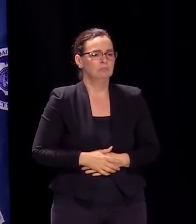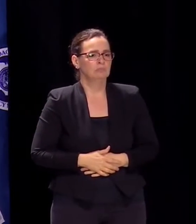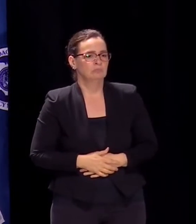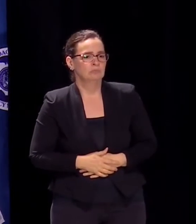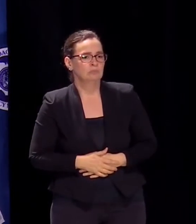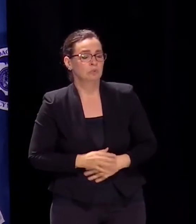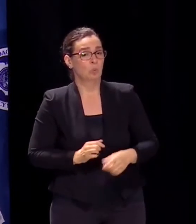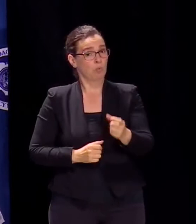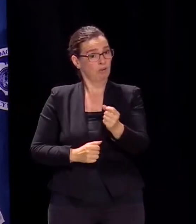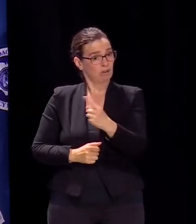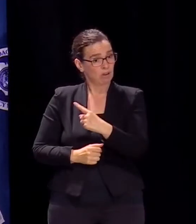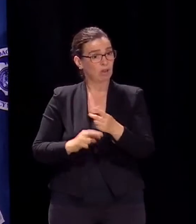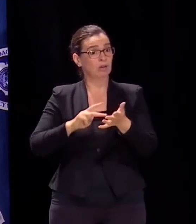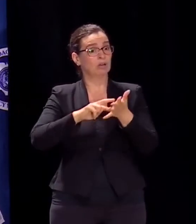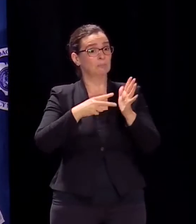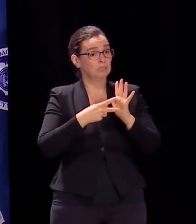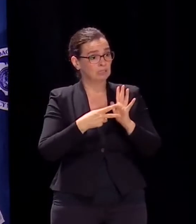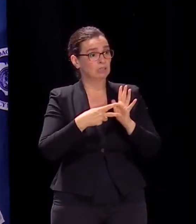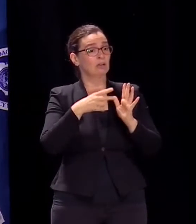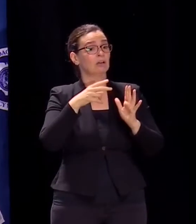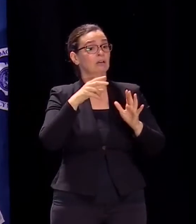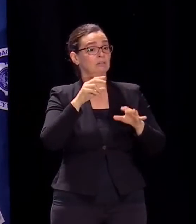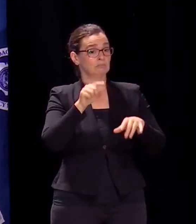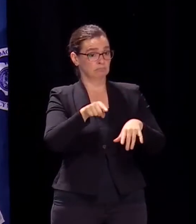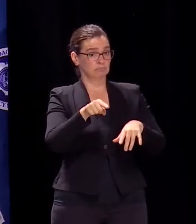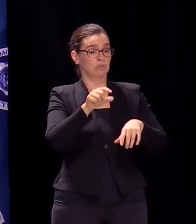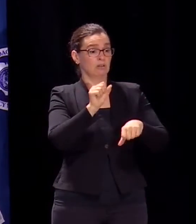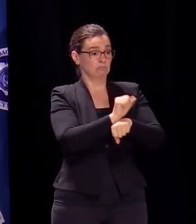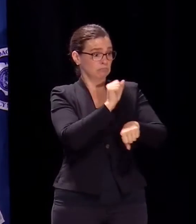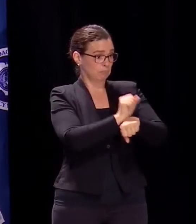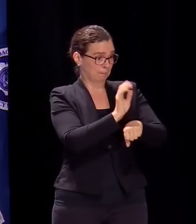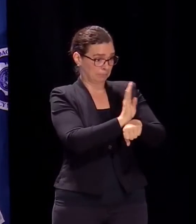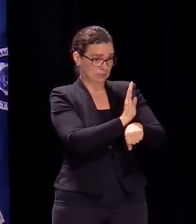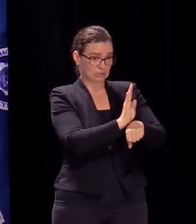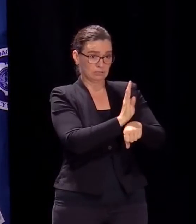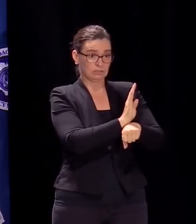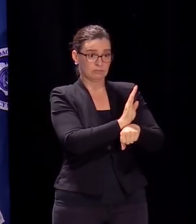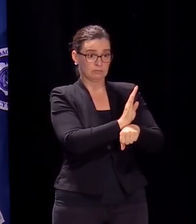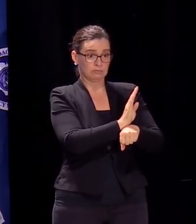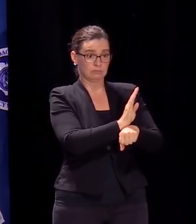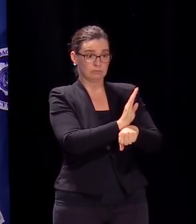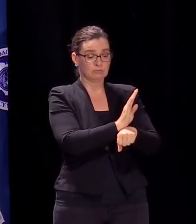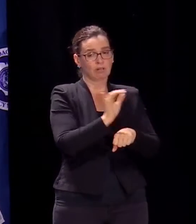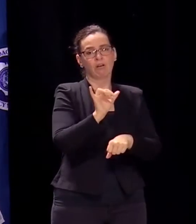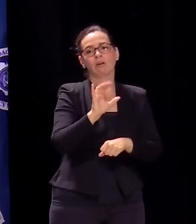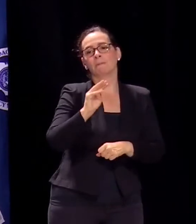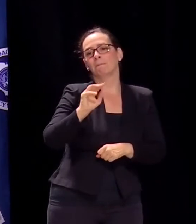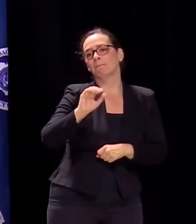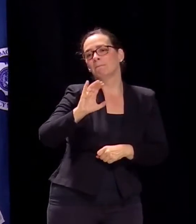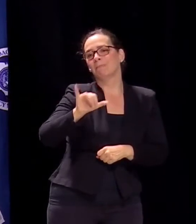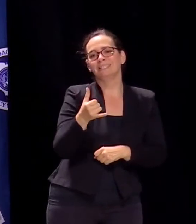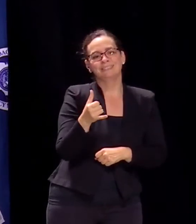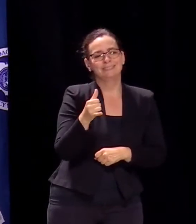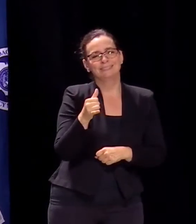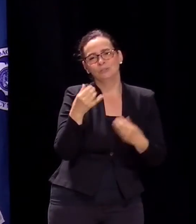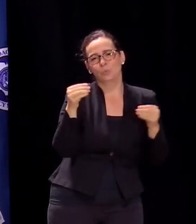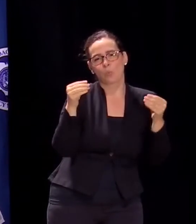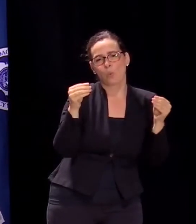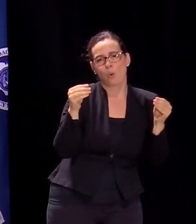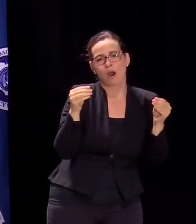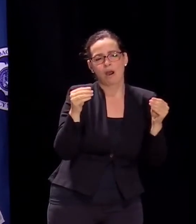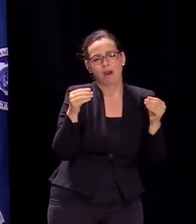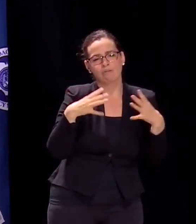headquartered elsewhere, but they operate here. Correct. How about like the Apple factory? It's not in Onondaga County, but there's employees. Yep. If we believe that there's